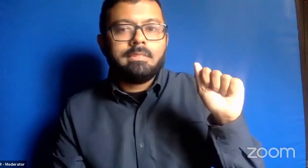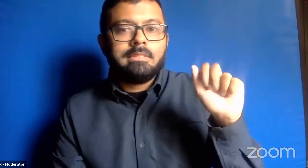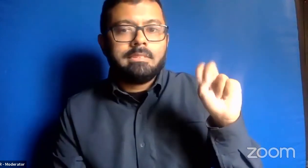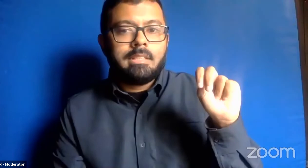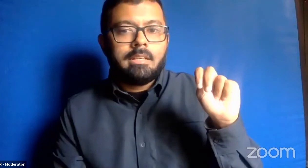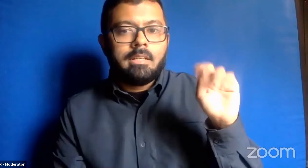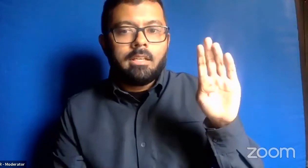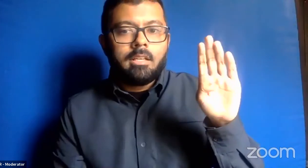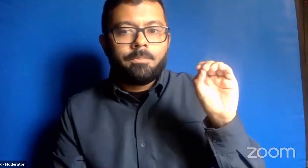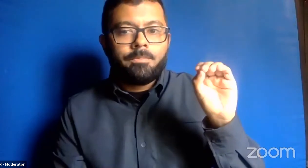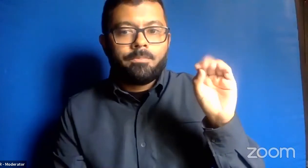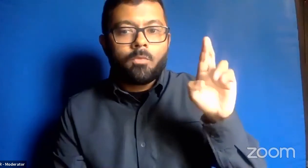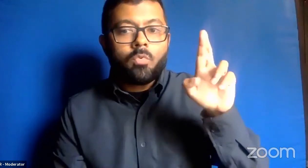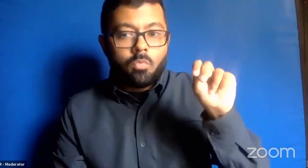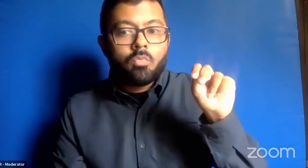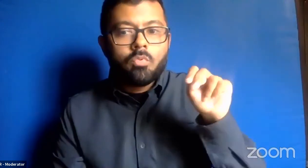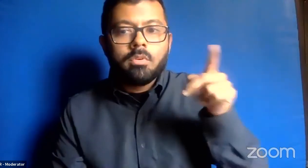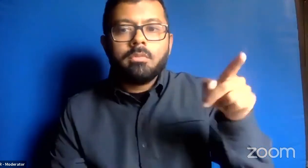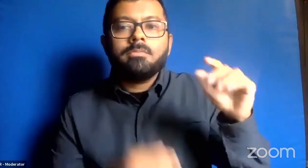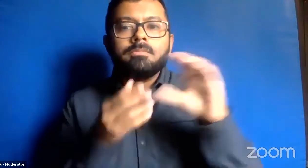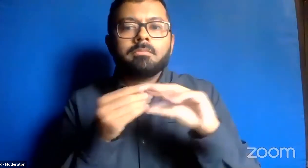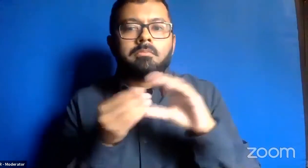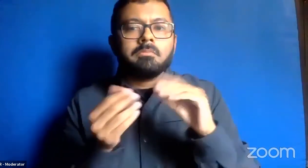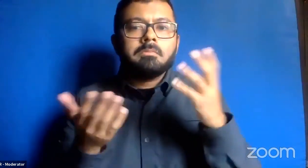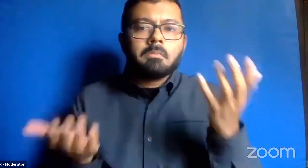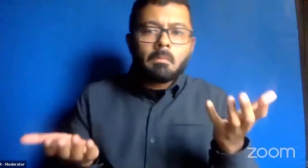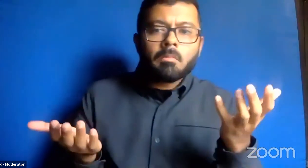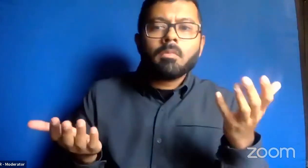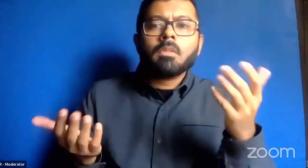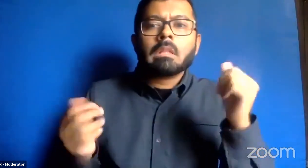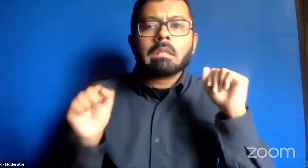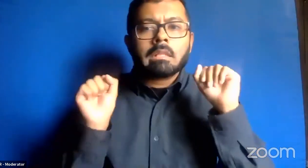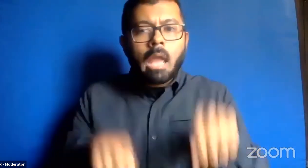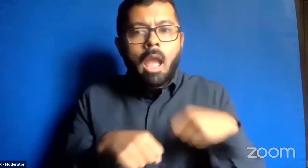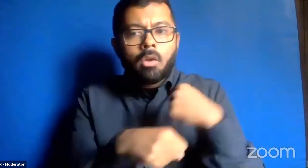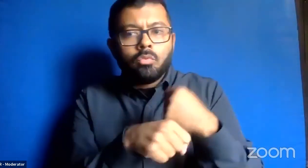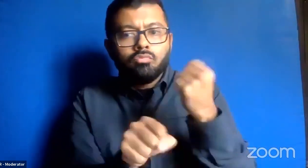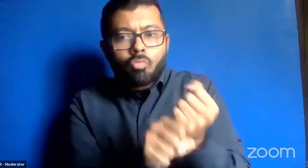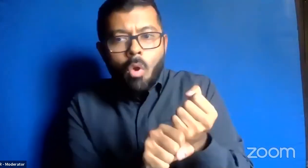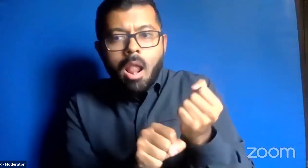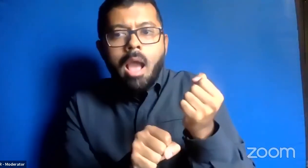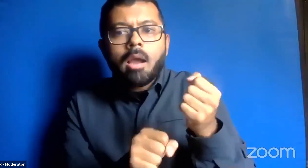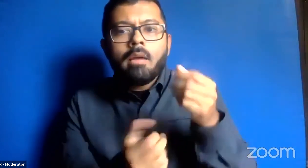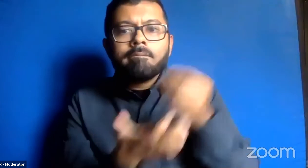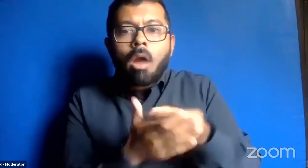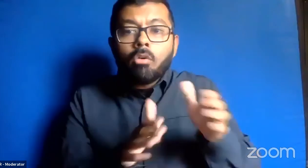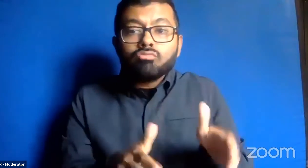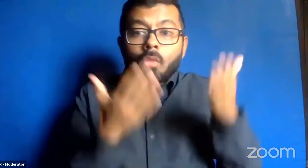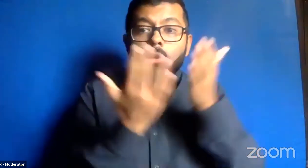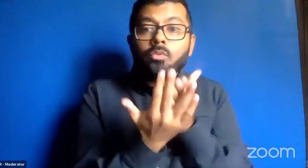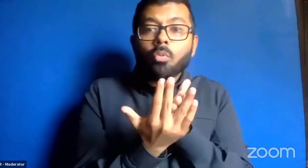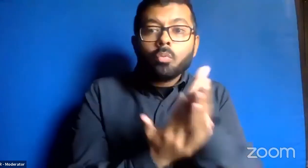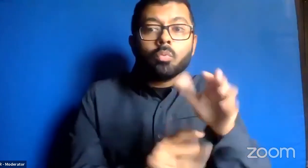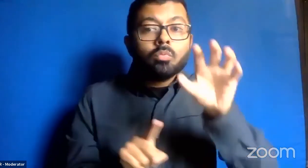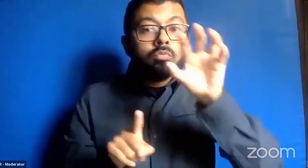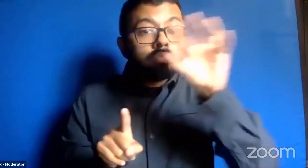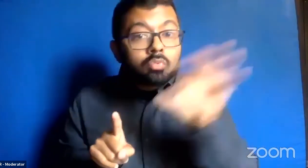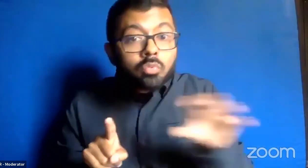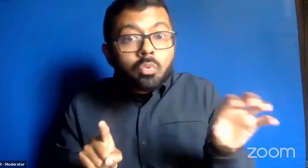Alexander Sanborn. And Alexander has commented asking about creating